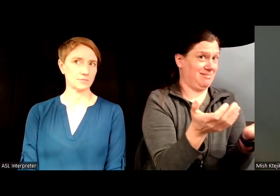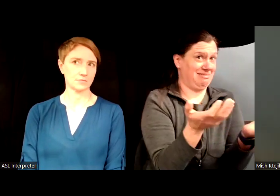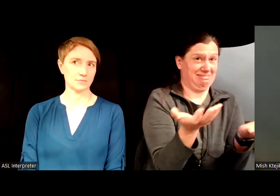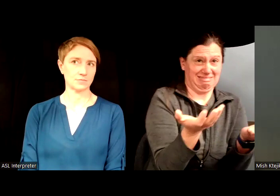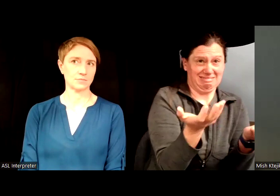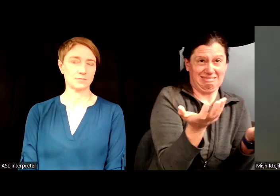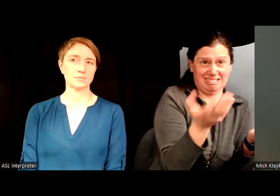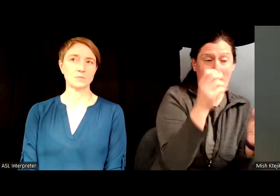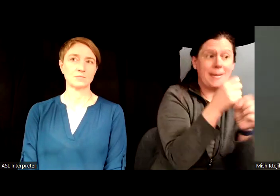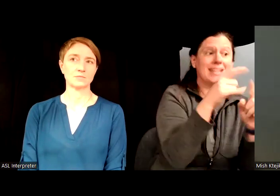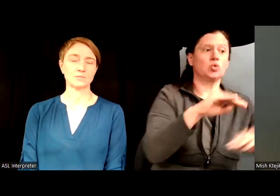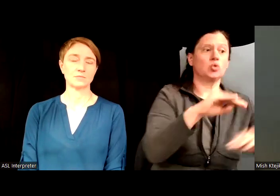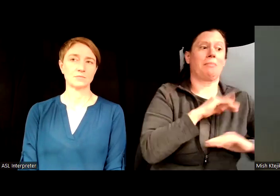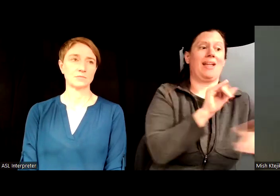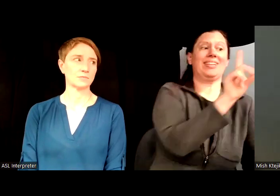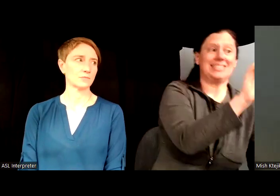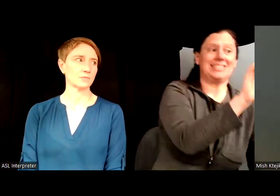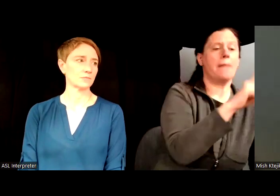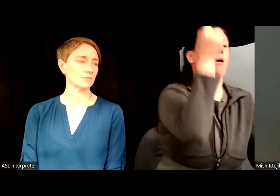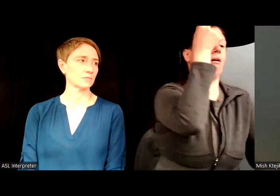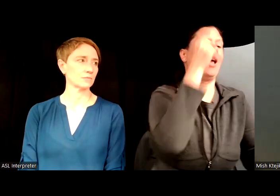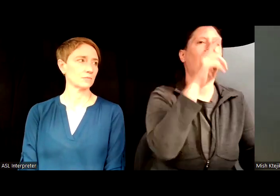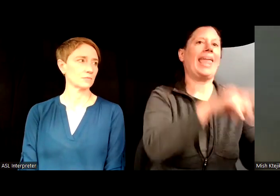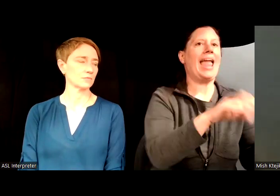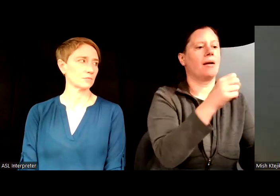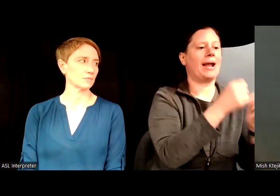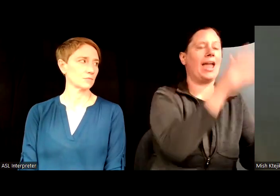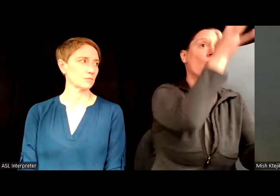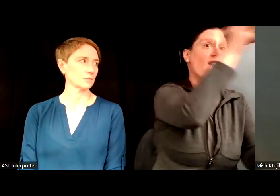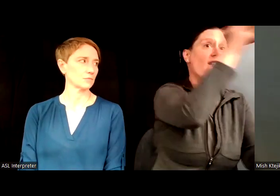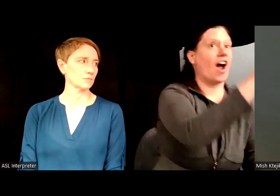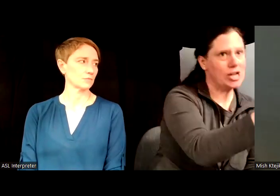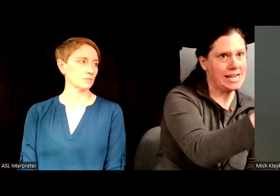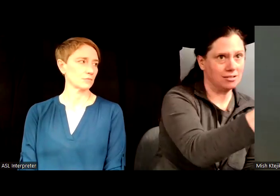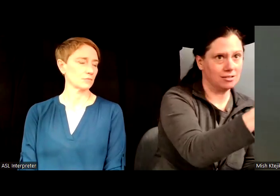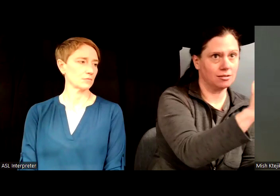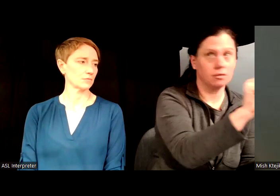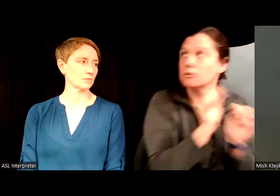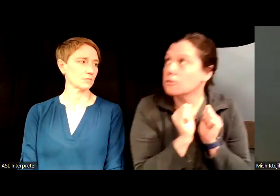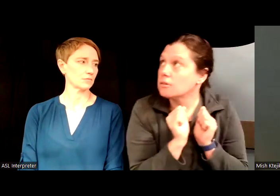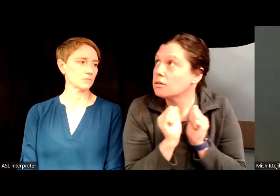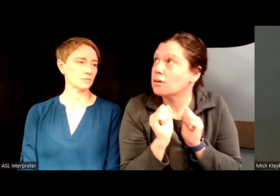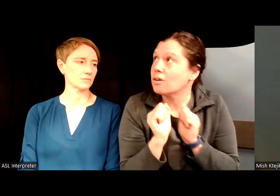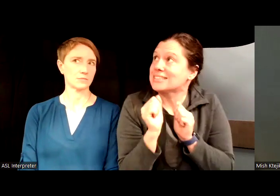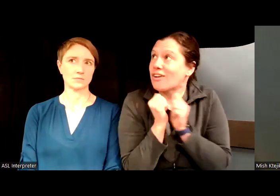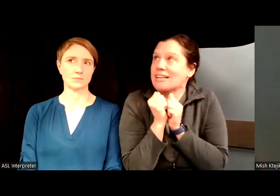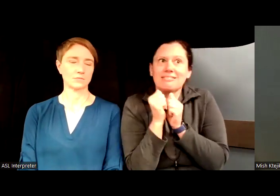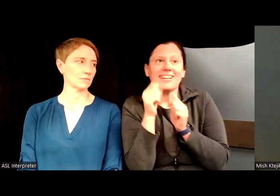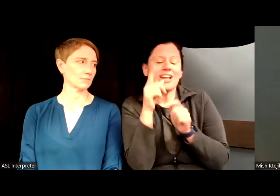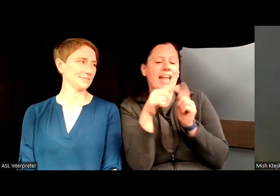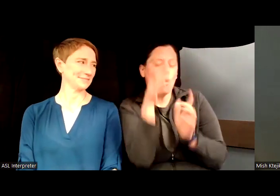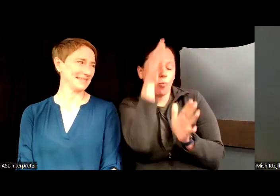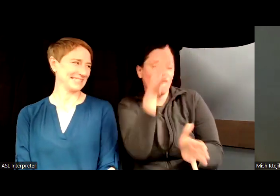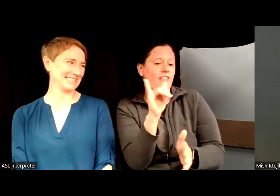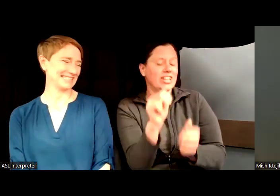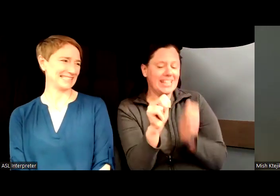part of the permanent record, that we can still, we have the date, but it can be grandfathered in. Oh,